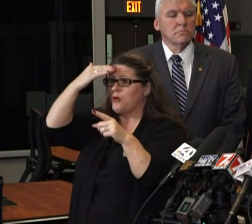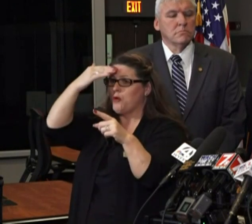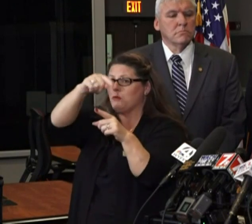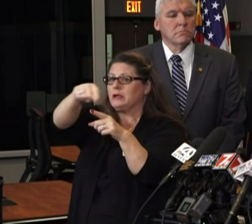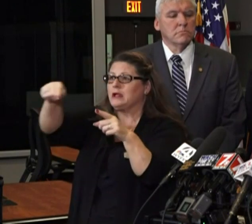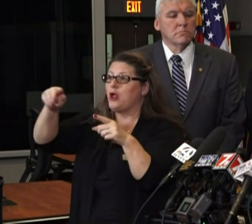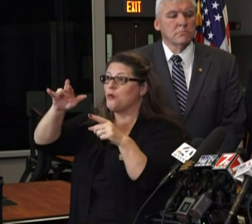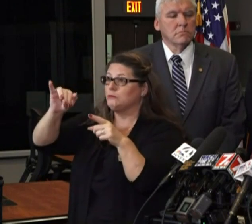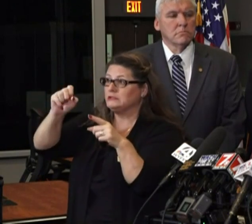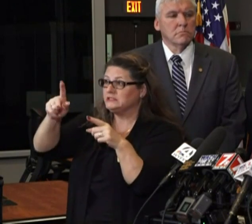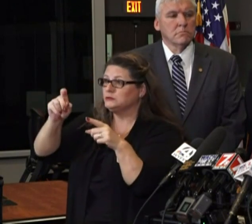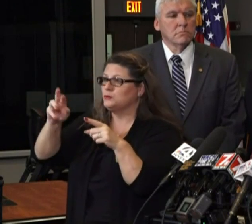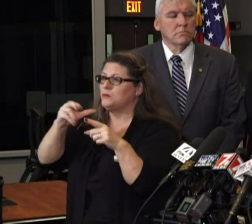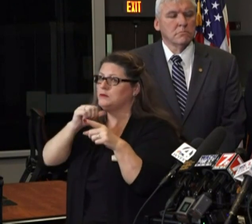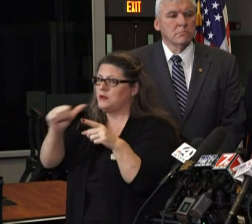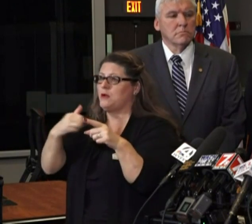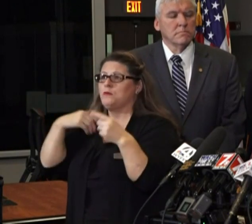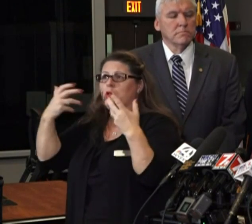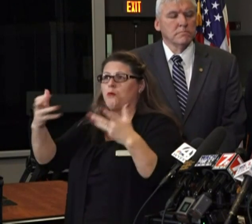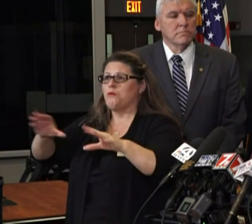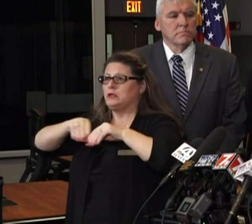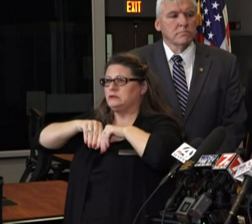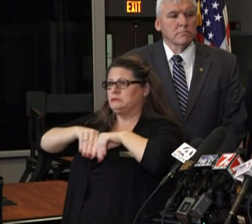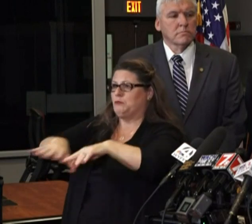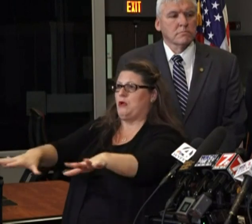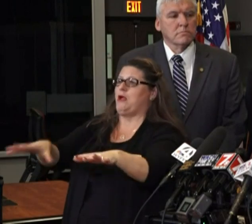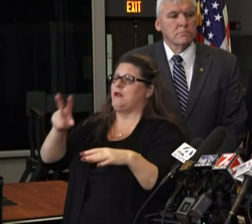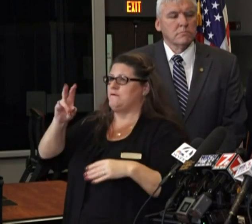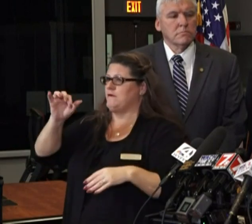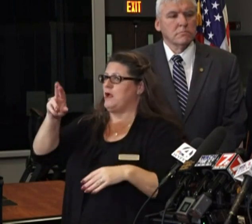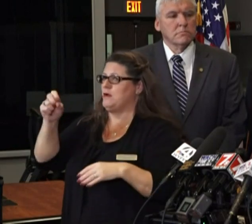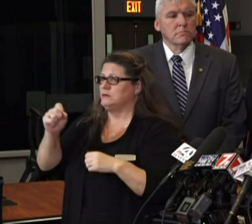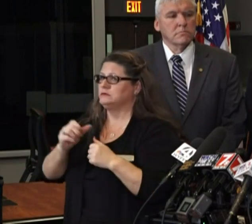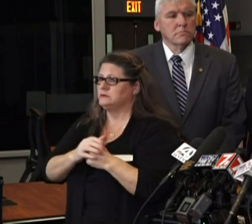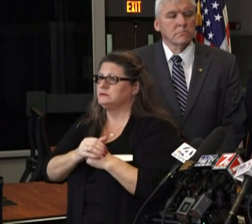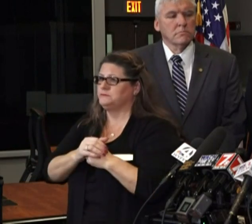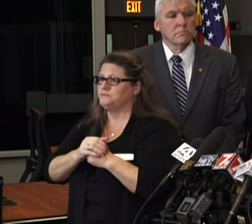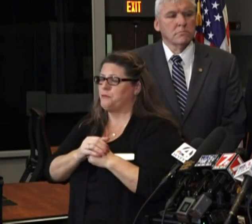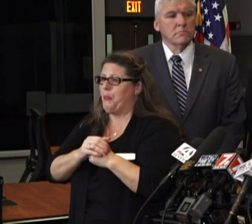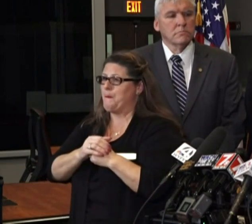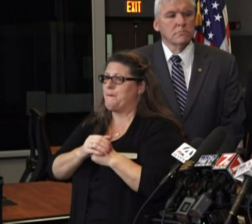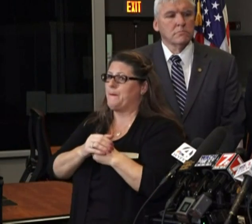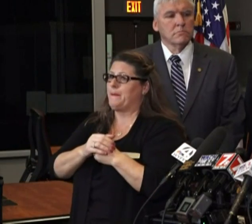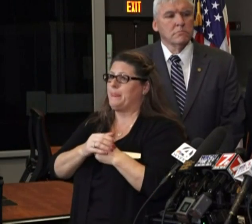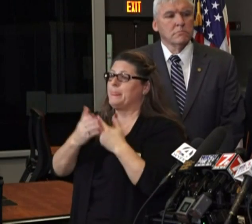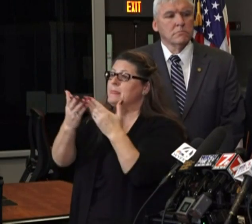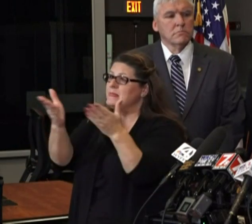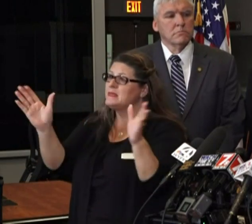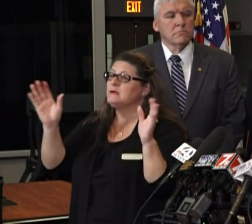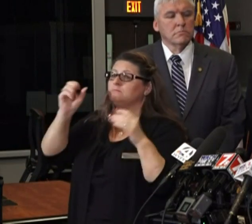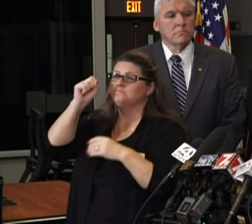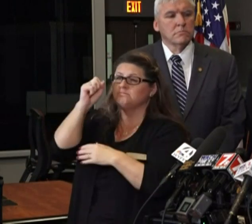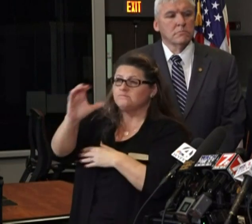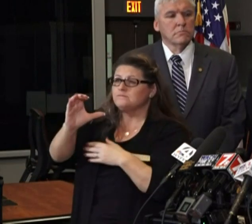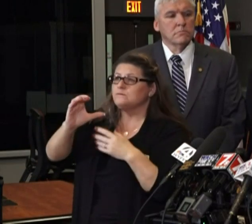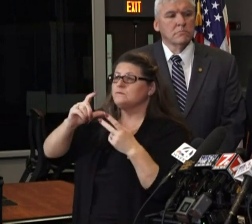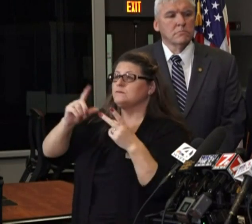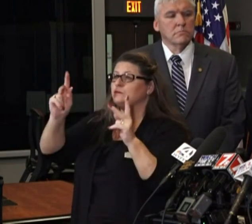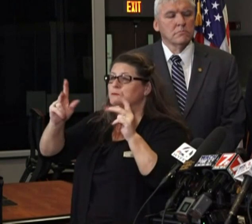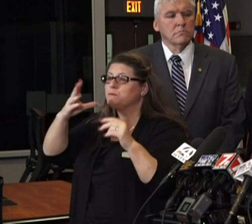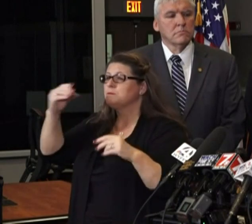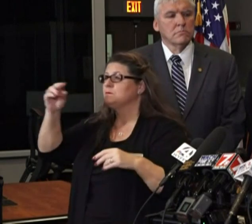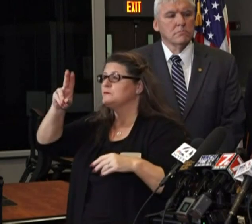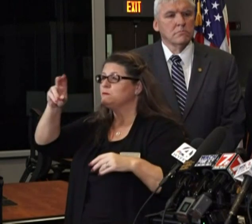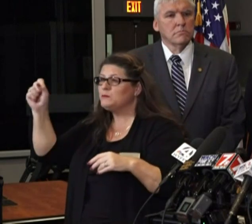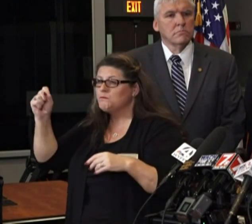at risk and to prevent the spread of disease. While health risk to the general public in the United States and South Carolina